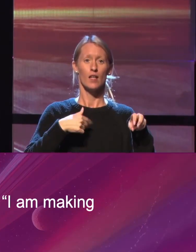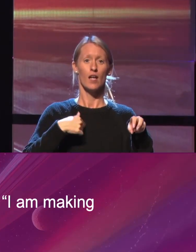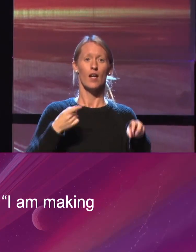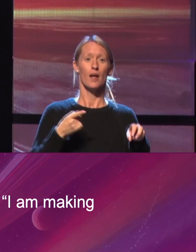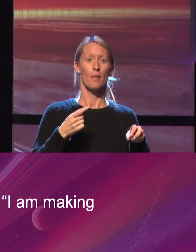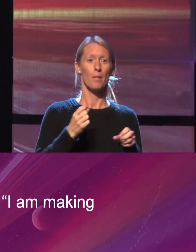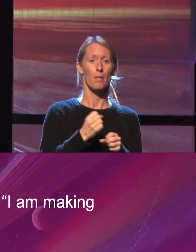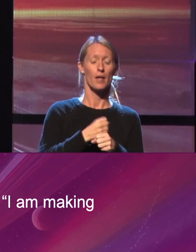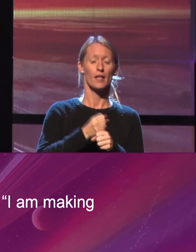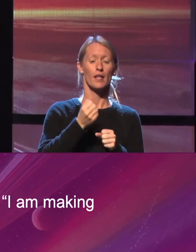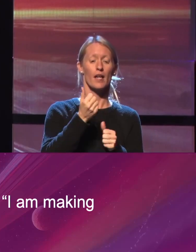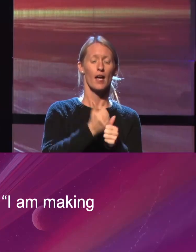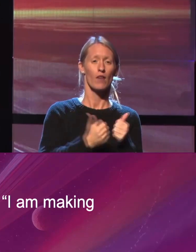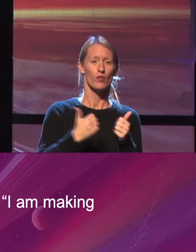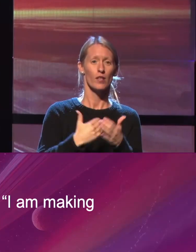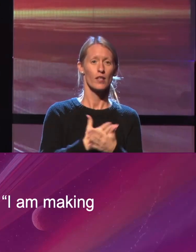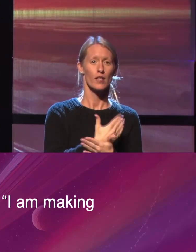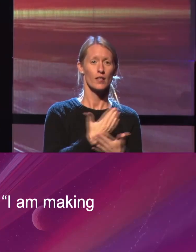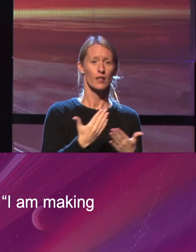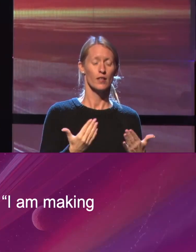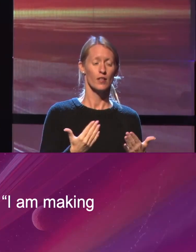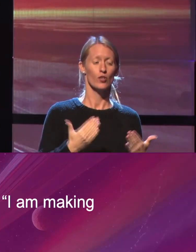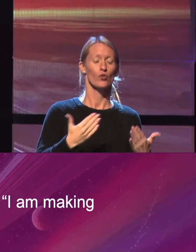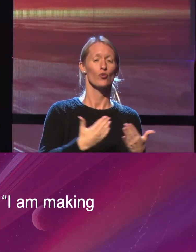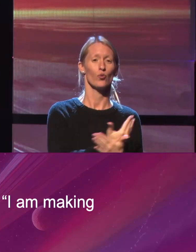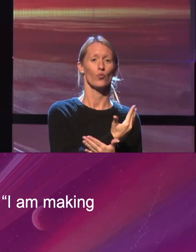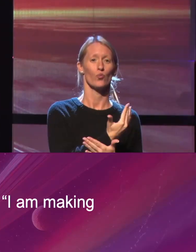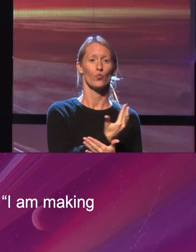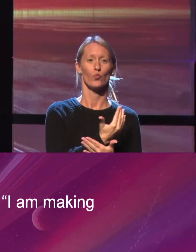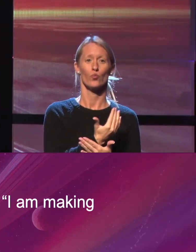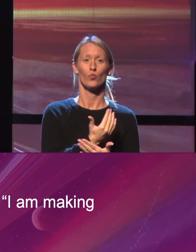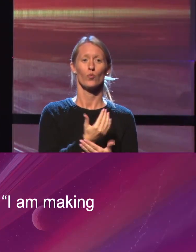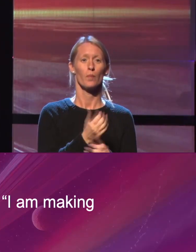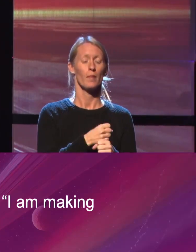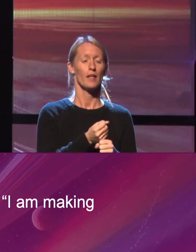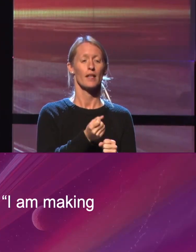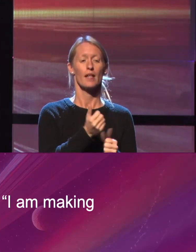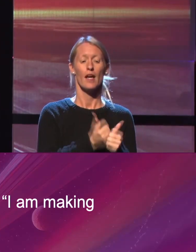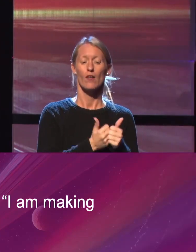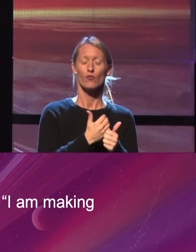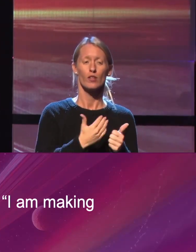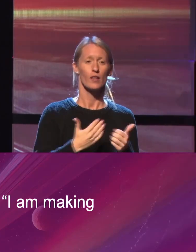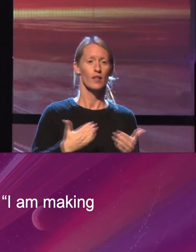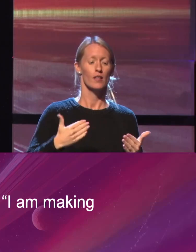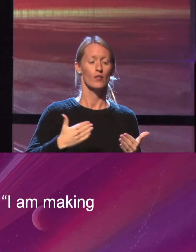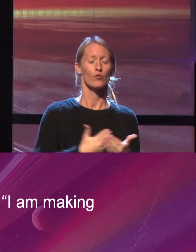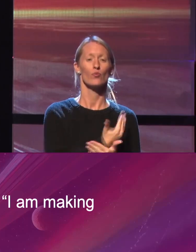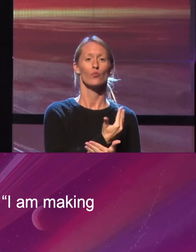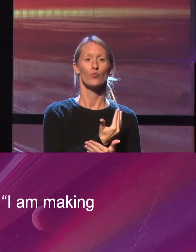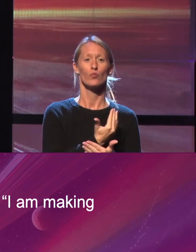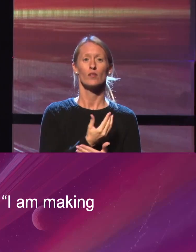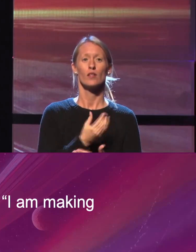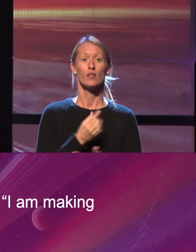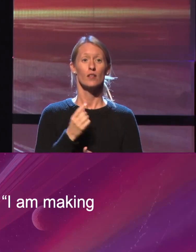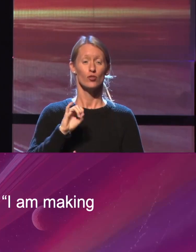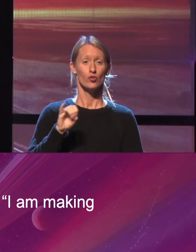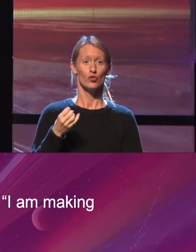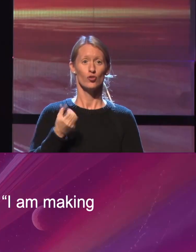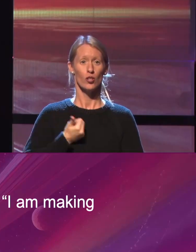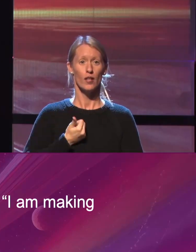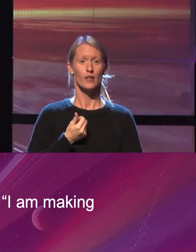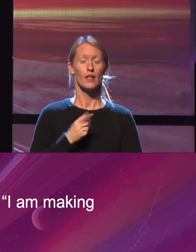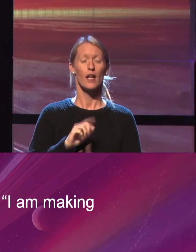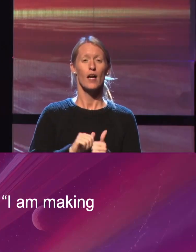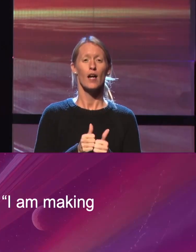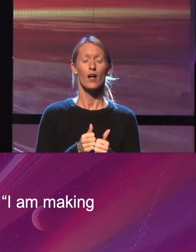new. I'm making everything new. And for John, what was being made new and how it was being made new